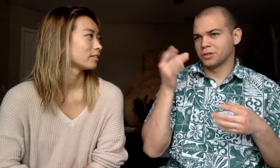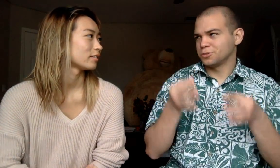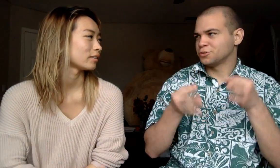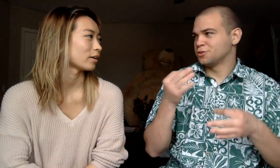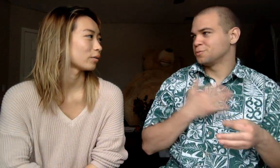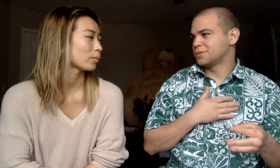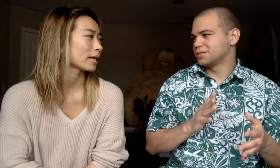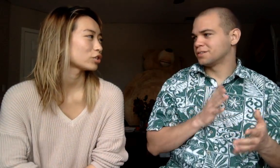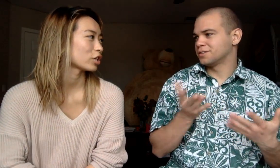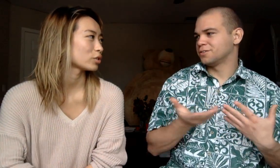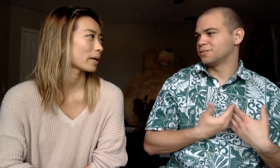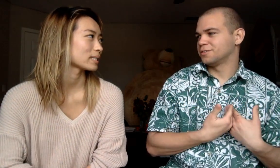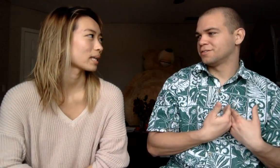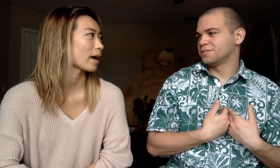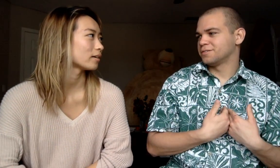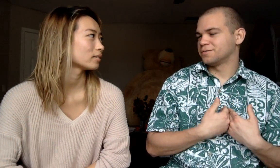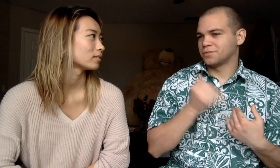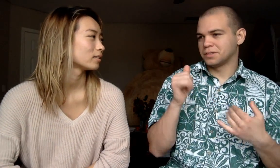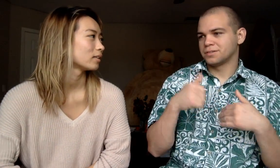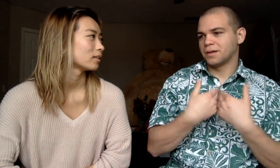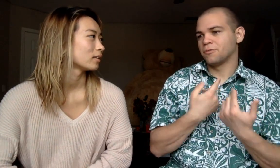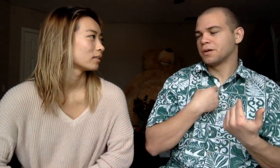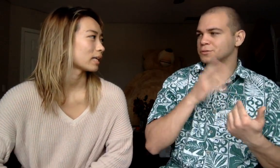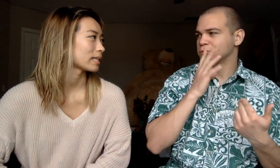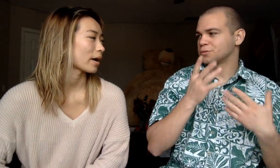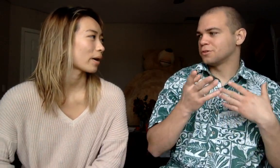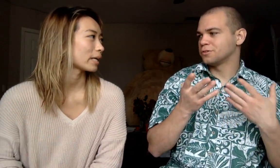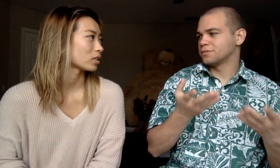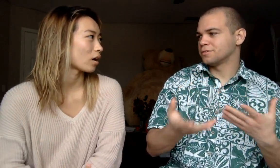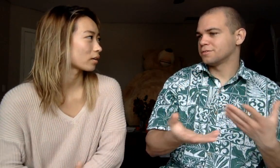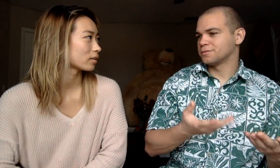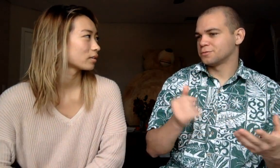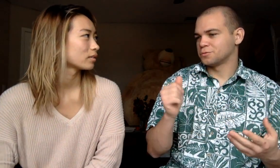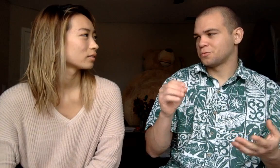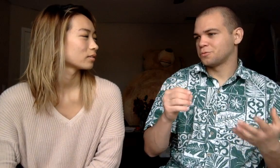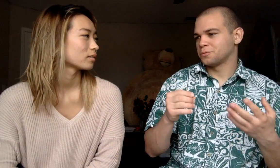know, why judge my style? That's how I talk.